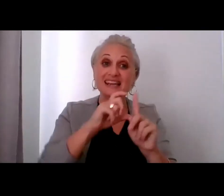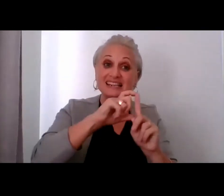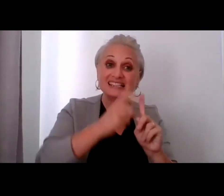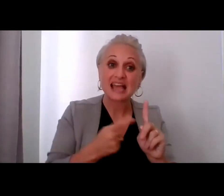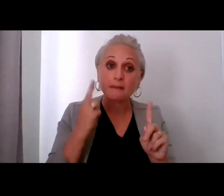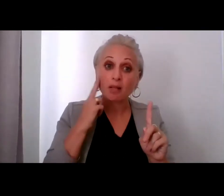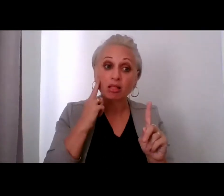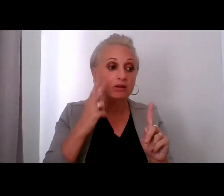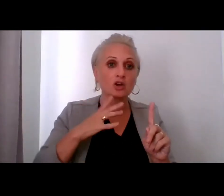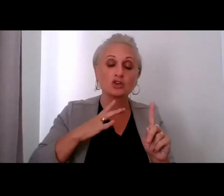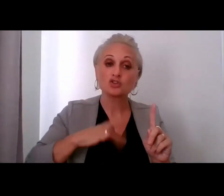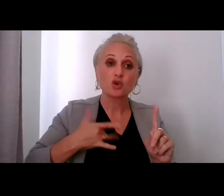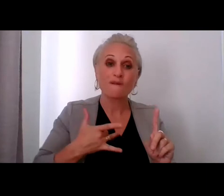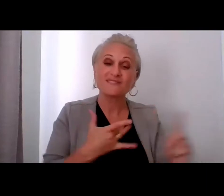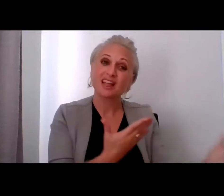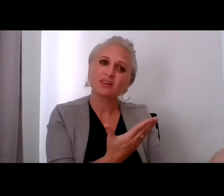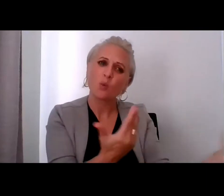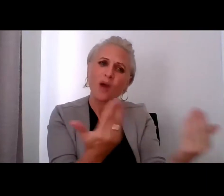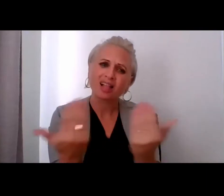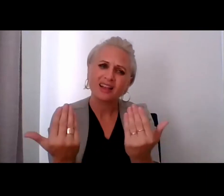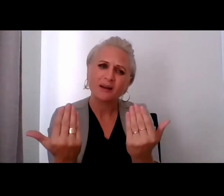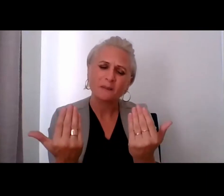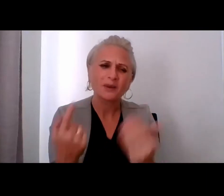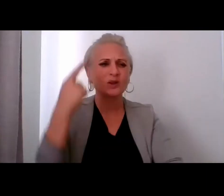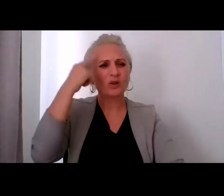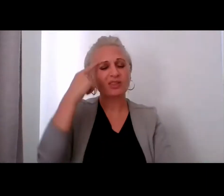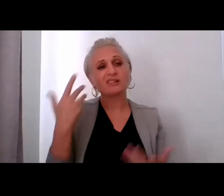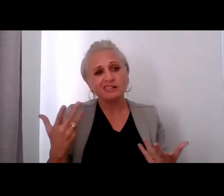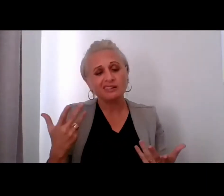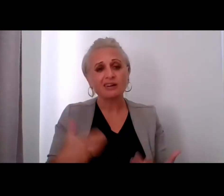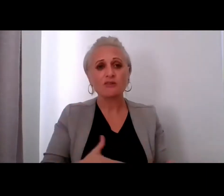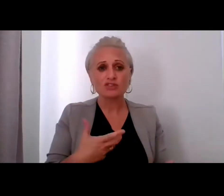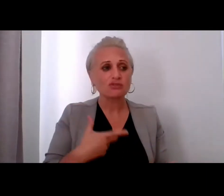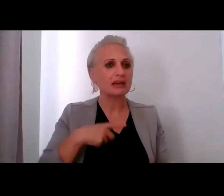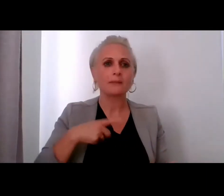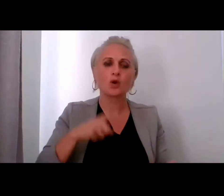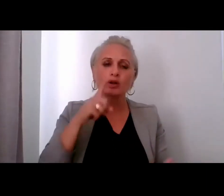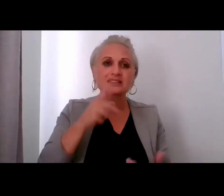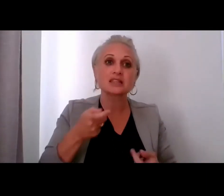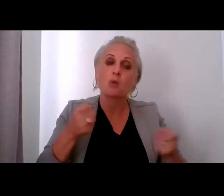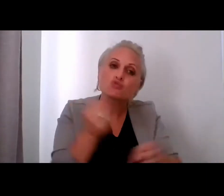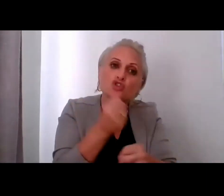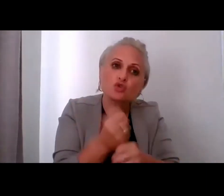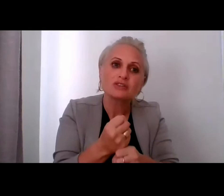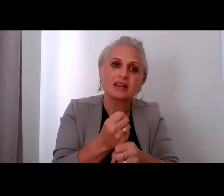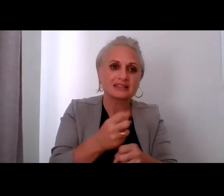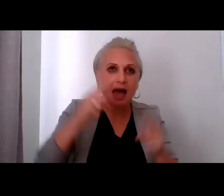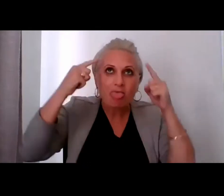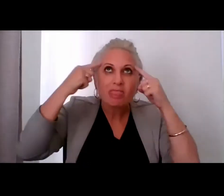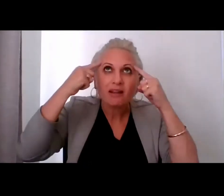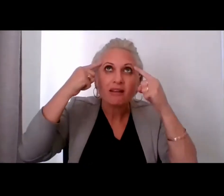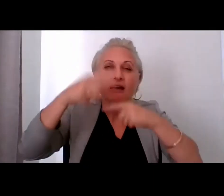that disabled writers, producers, and so on will be attracted to working in RLT Inc.